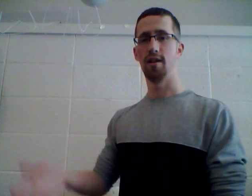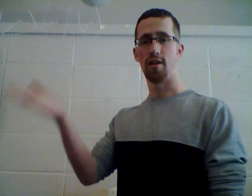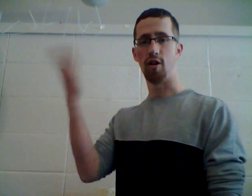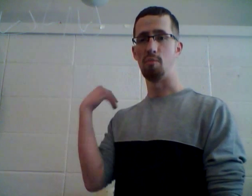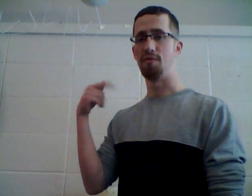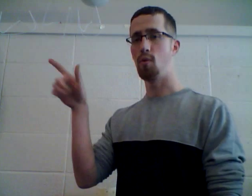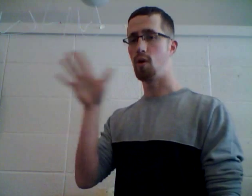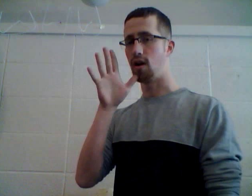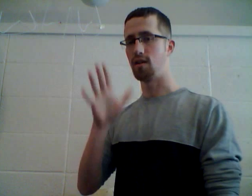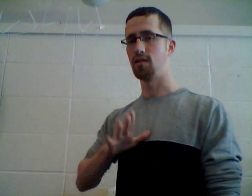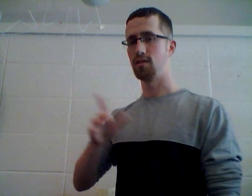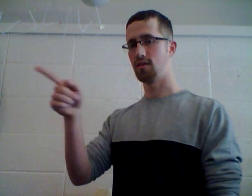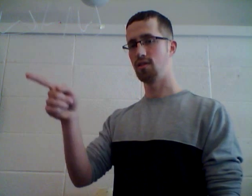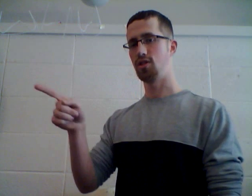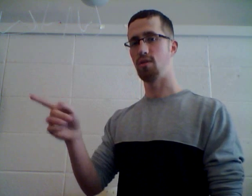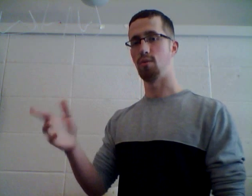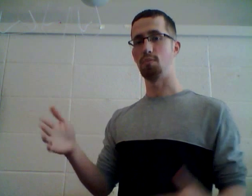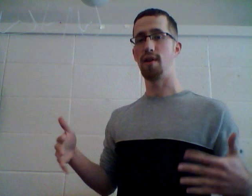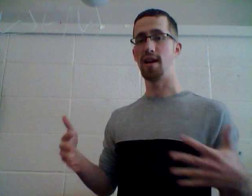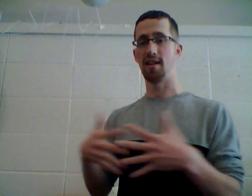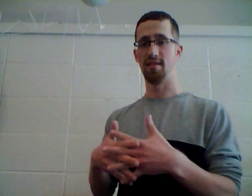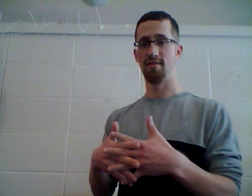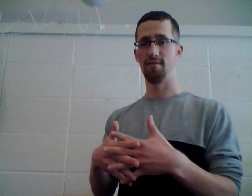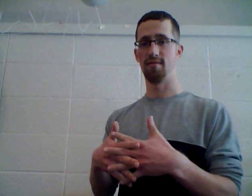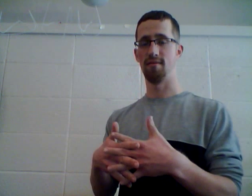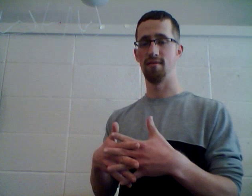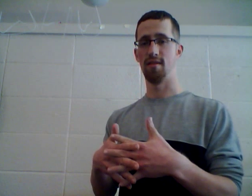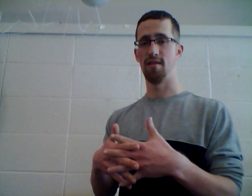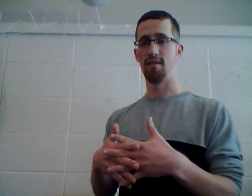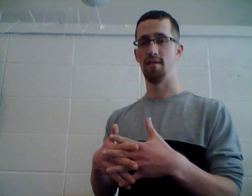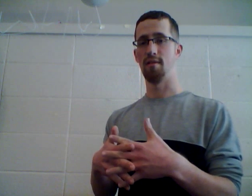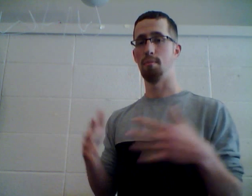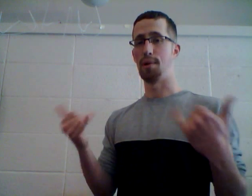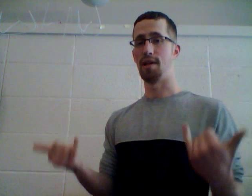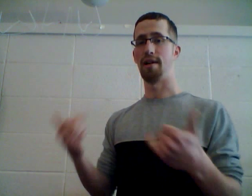You know, before she was pregnant, but now